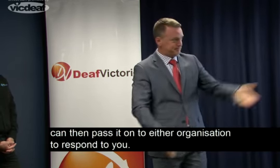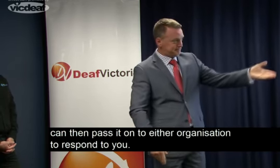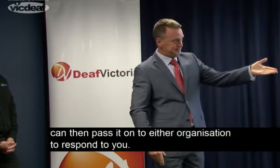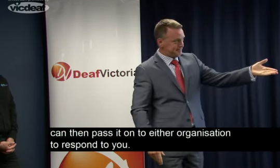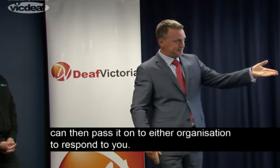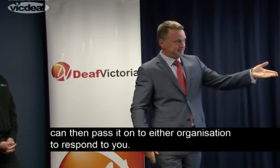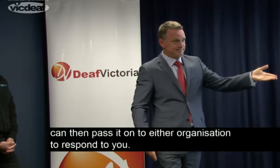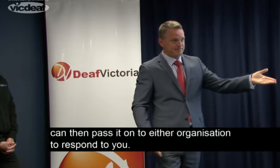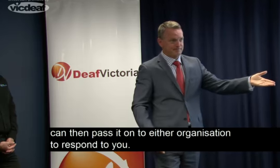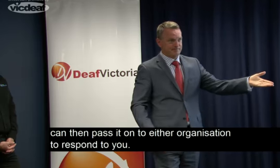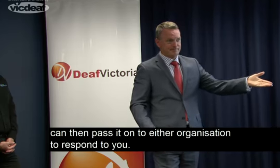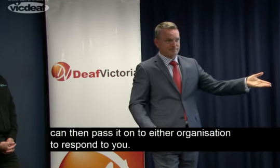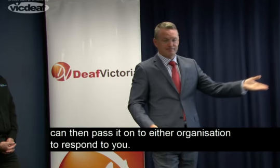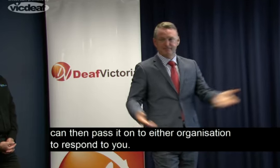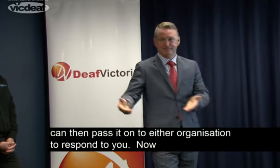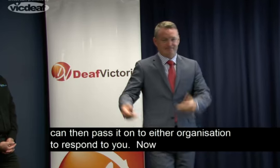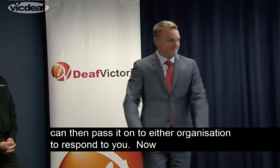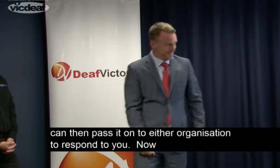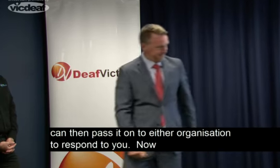Now, over to Mr. Hale.